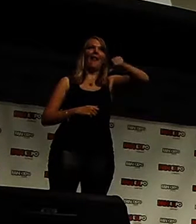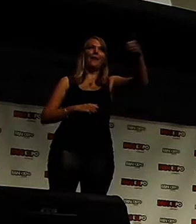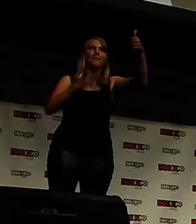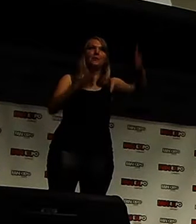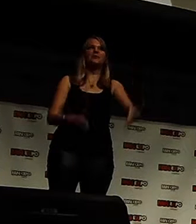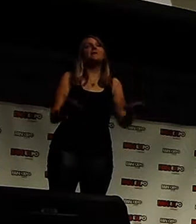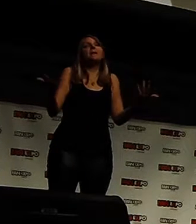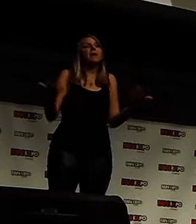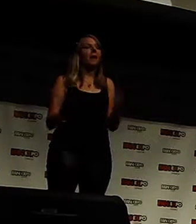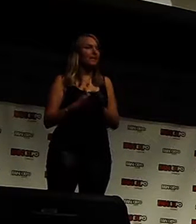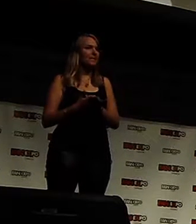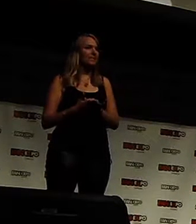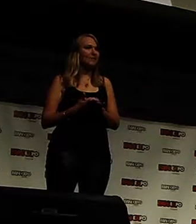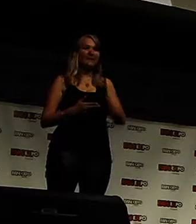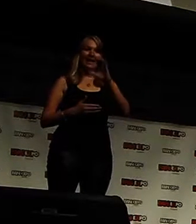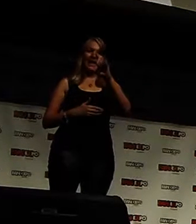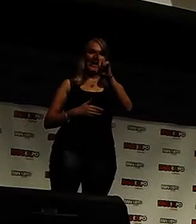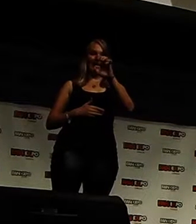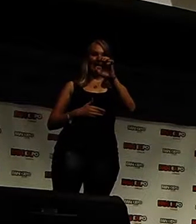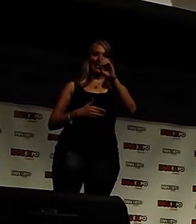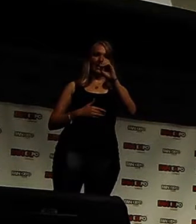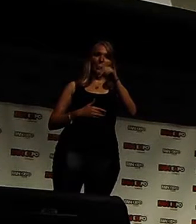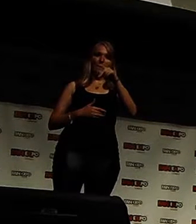I don't know, I've always said I want to play Cleopatra,